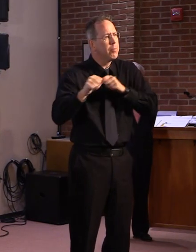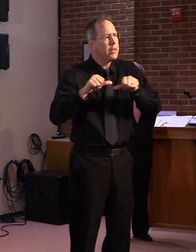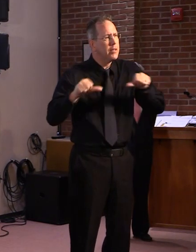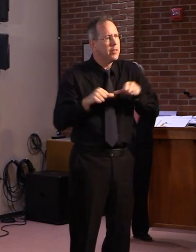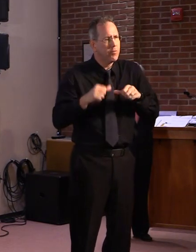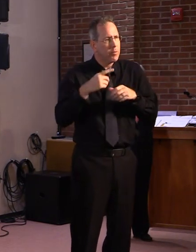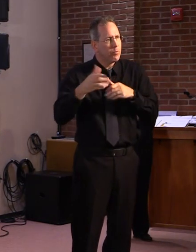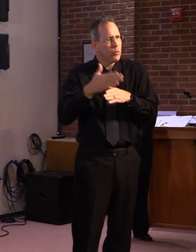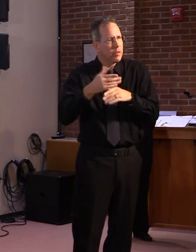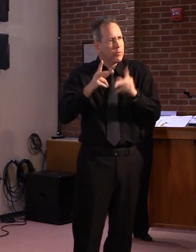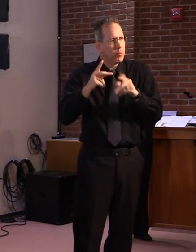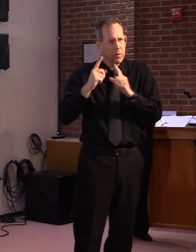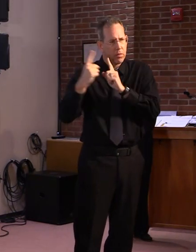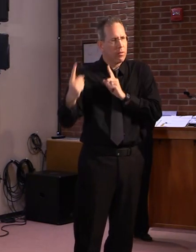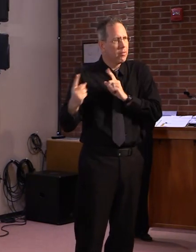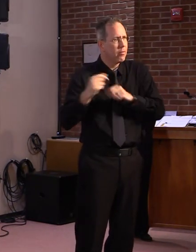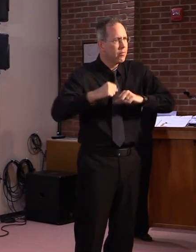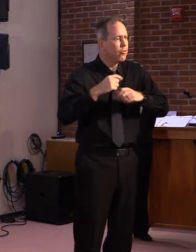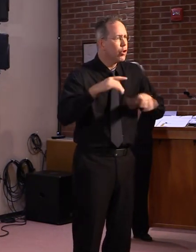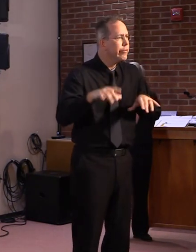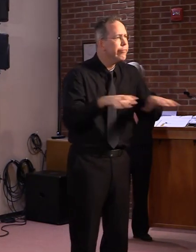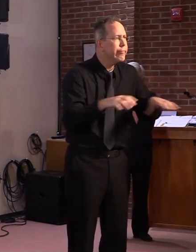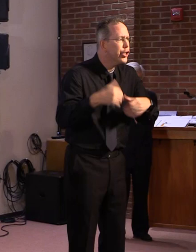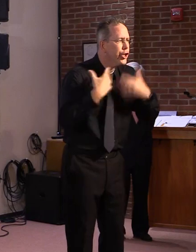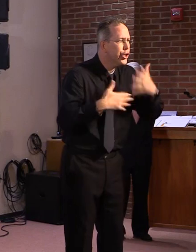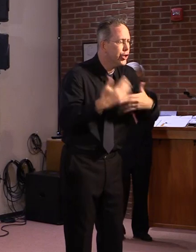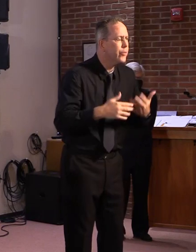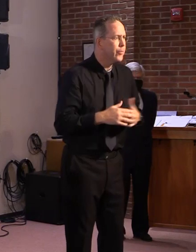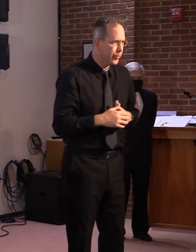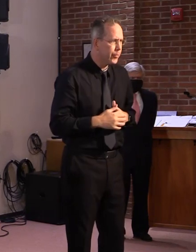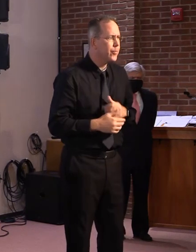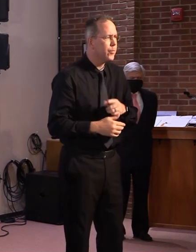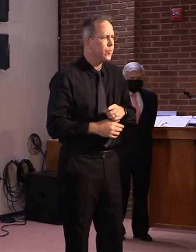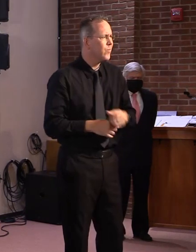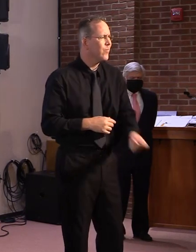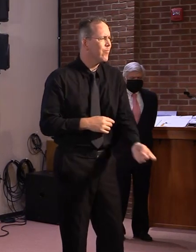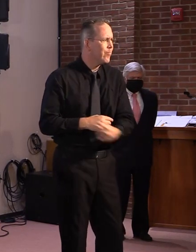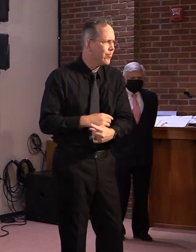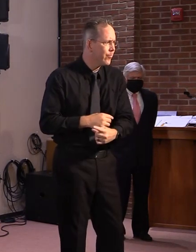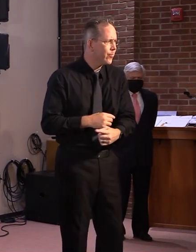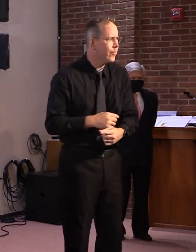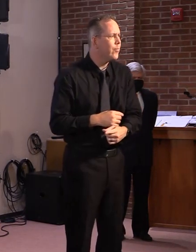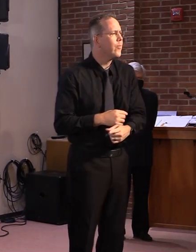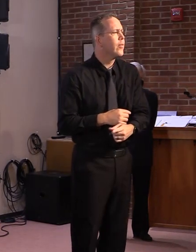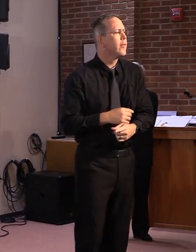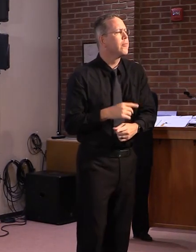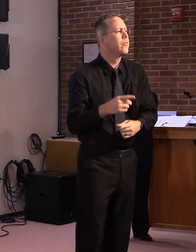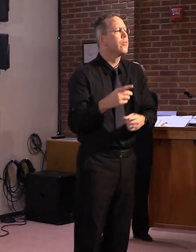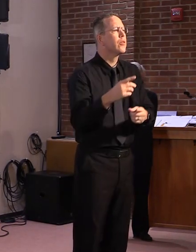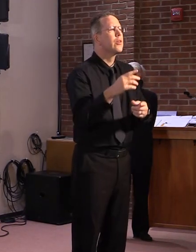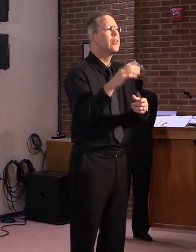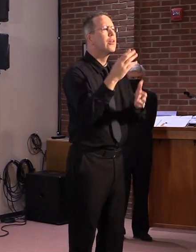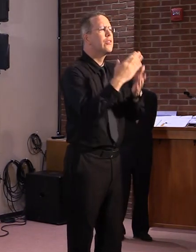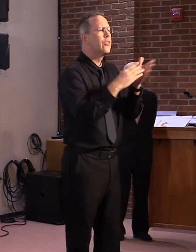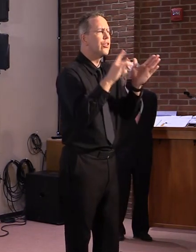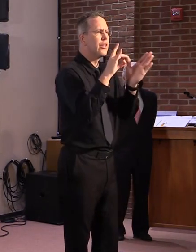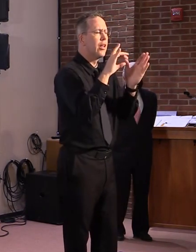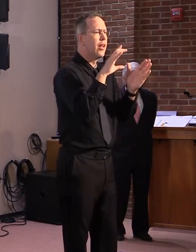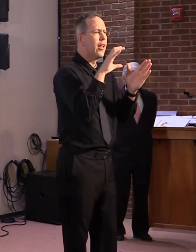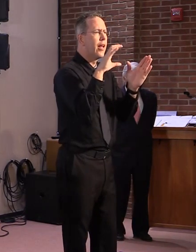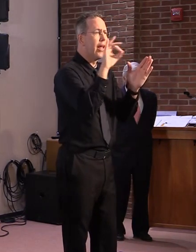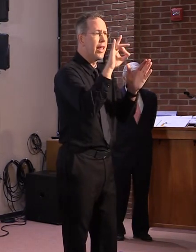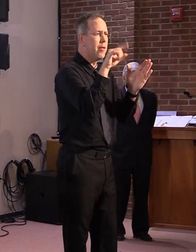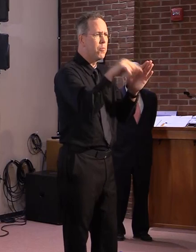Thank you. Thanks, Governor. Just to be clear, it's Section 8.1 Close Contact Business, Stage 2.